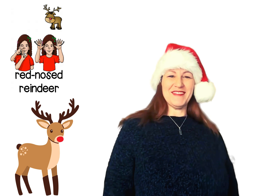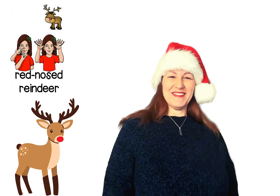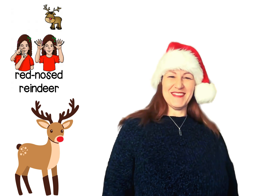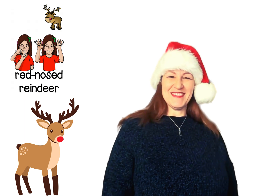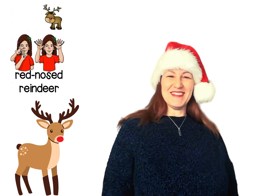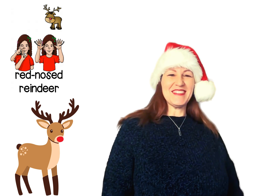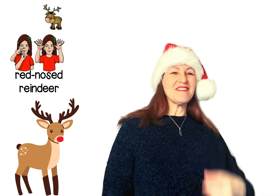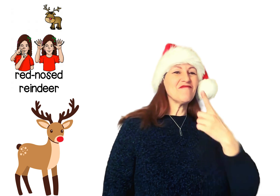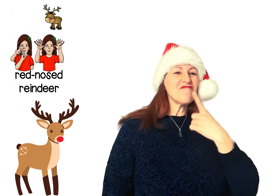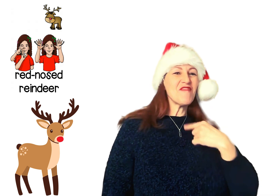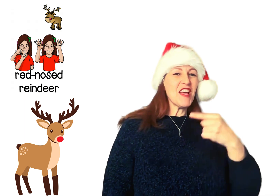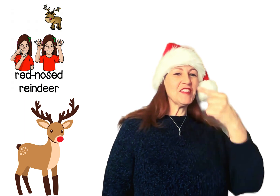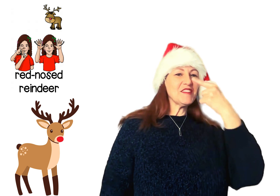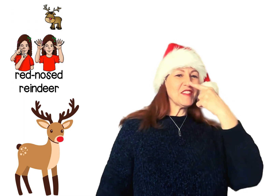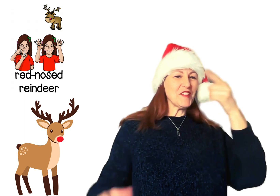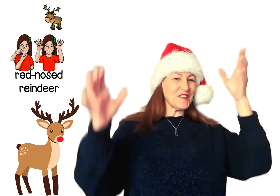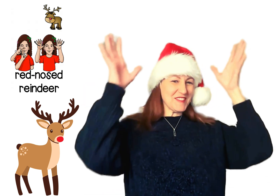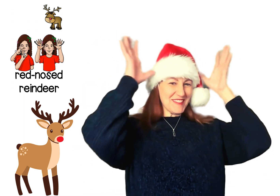Rudolph.